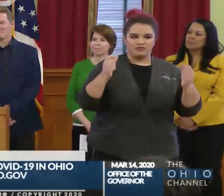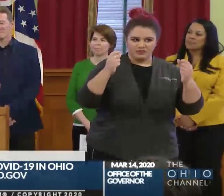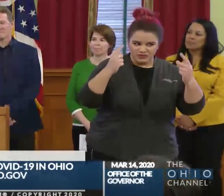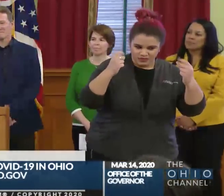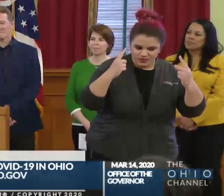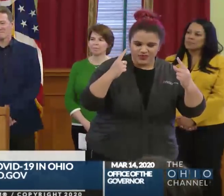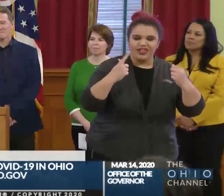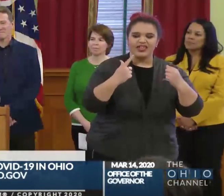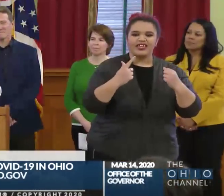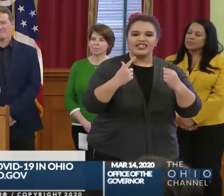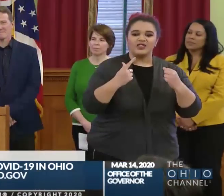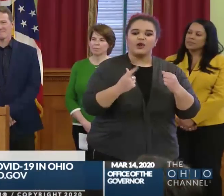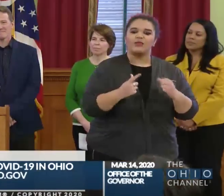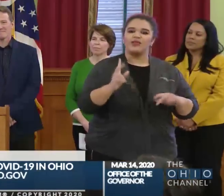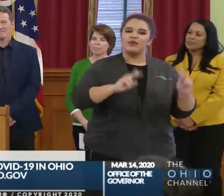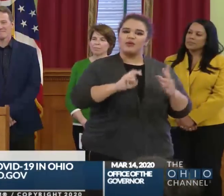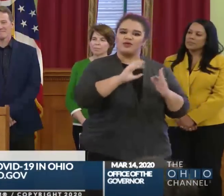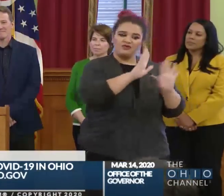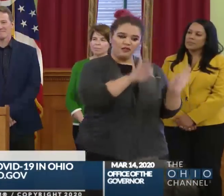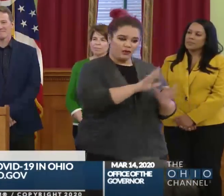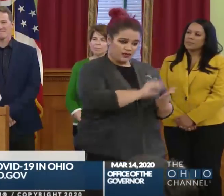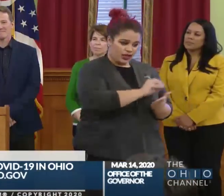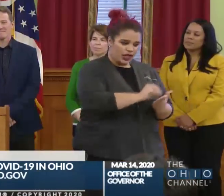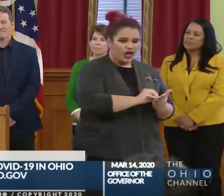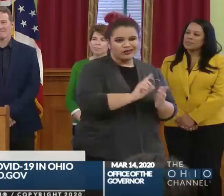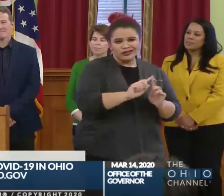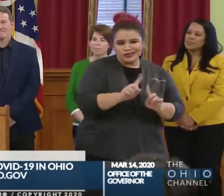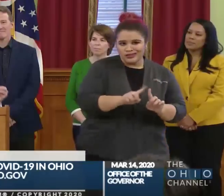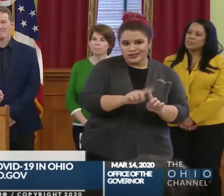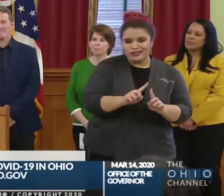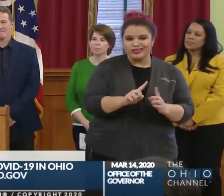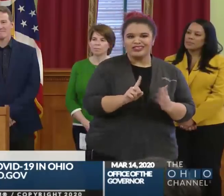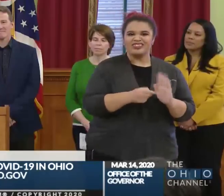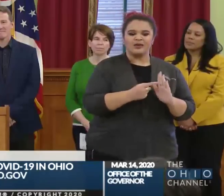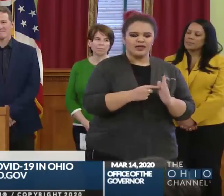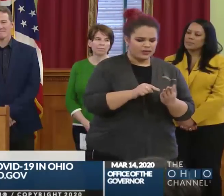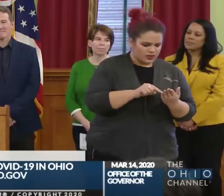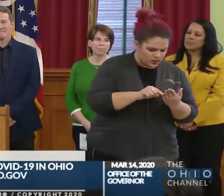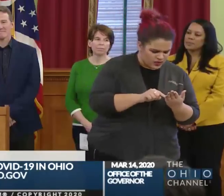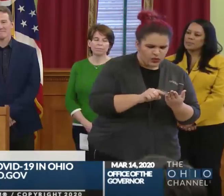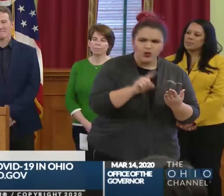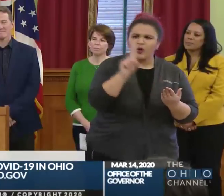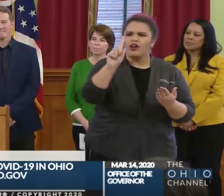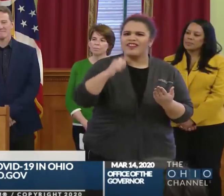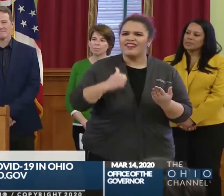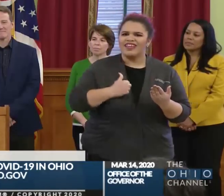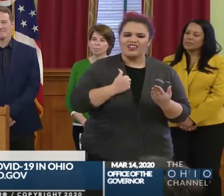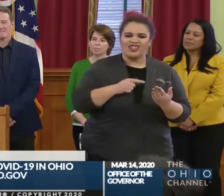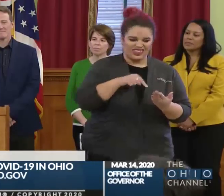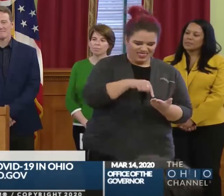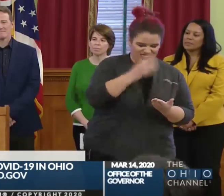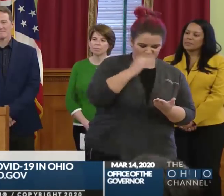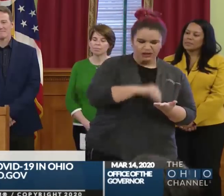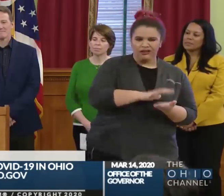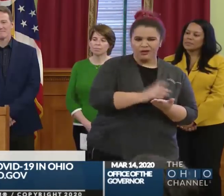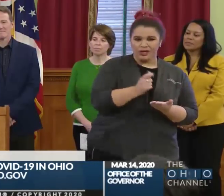and different people fill out these forms, so I'm working on clarifying sometimes where someone lives and not. So that work is being done, but what I was given